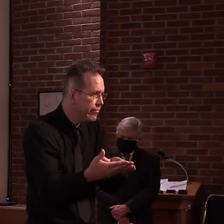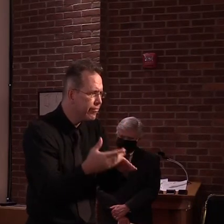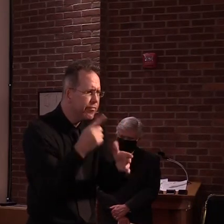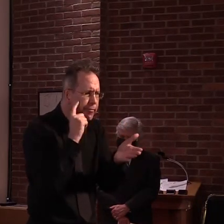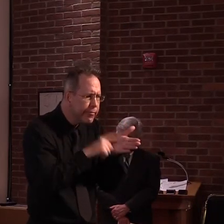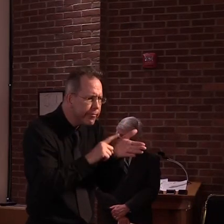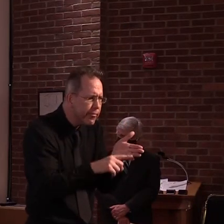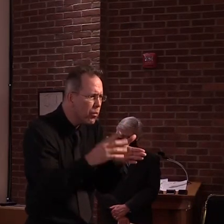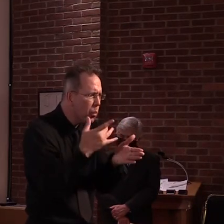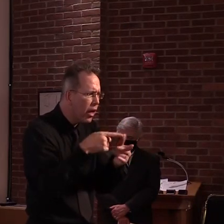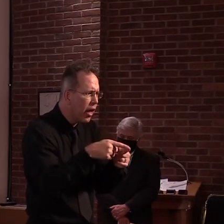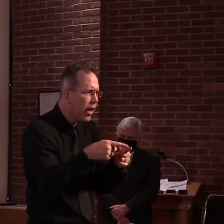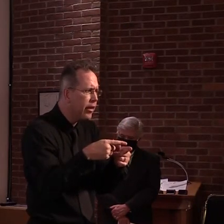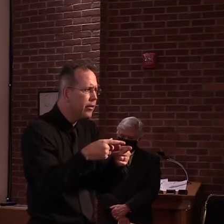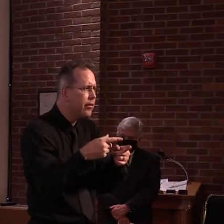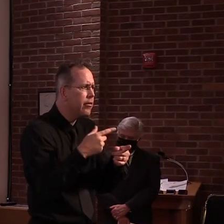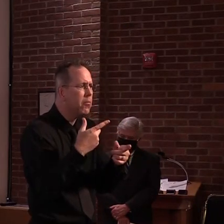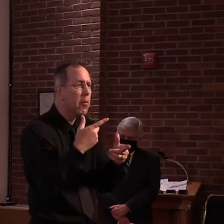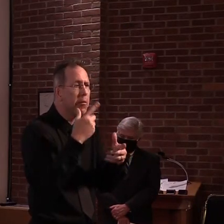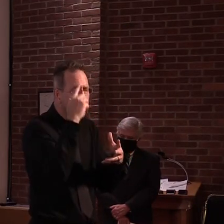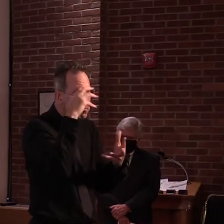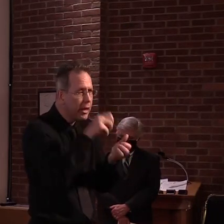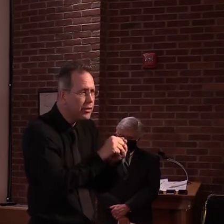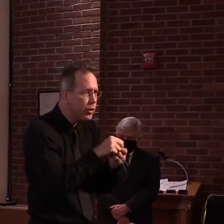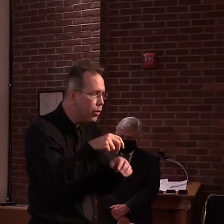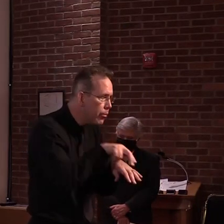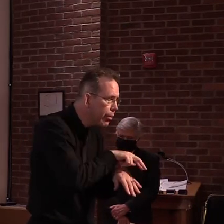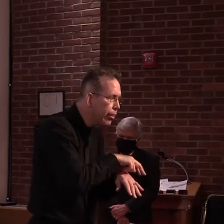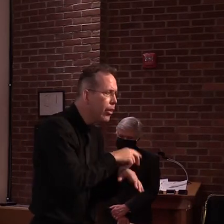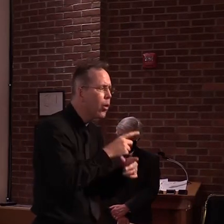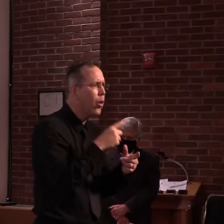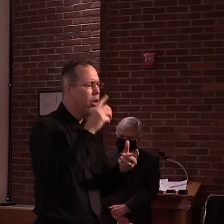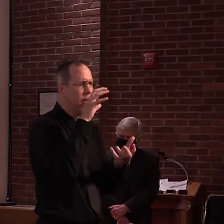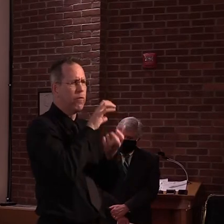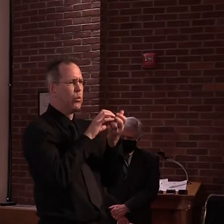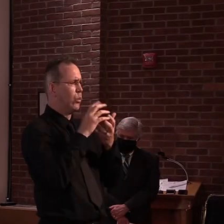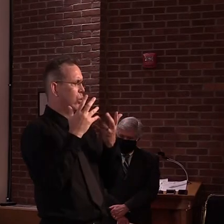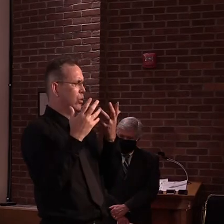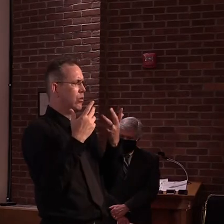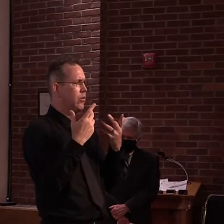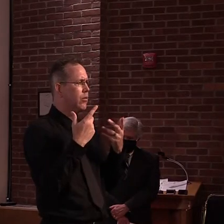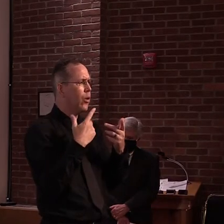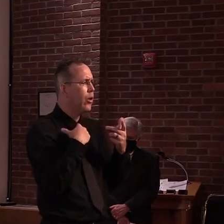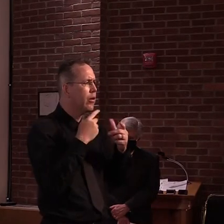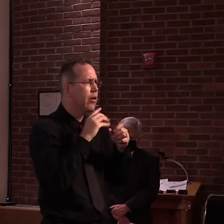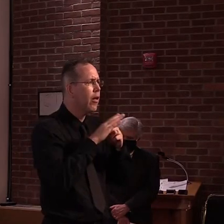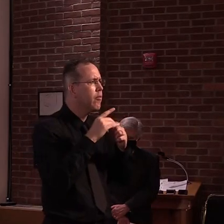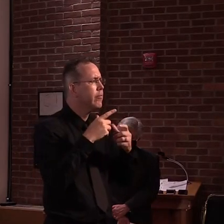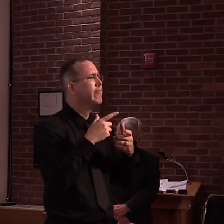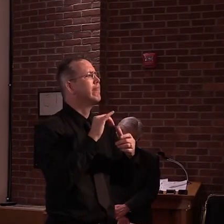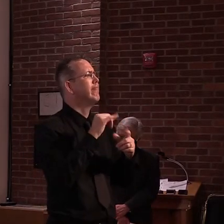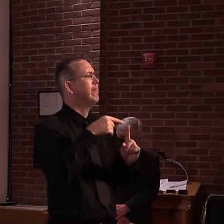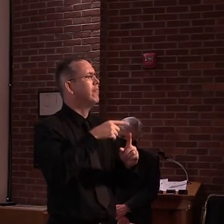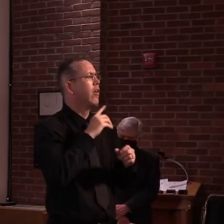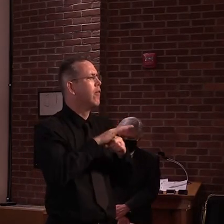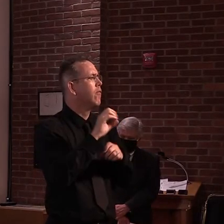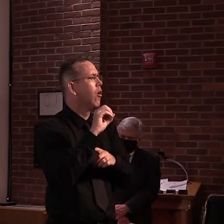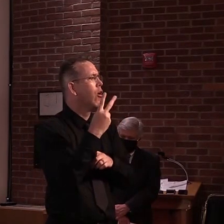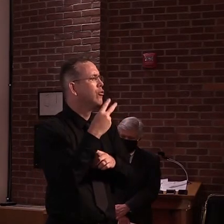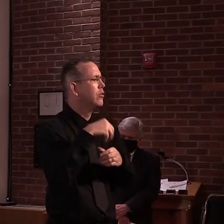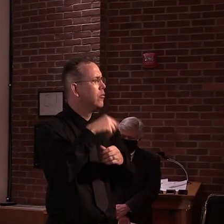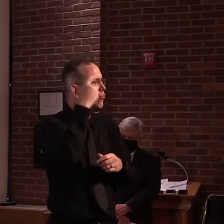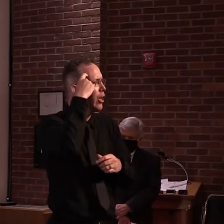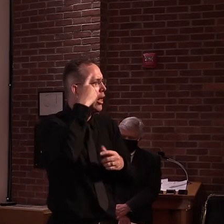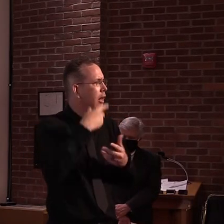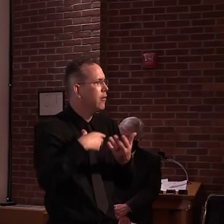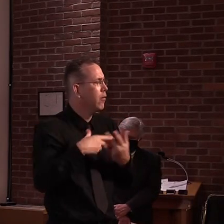fainting spells, confusion, things that would indicate not enough oxygen getting to the brain. So the concern here is maybe if